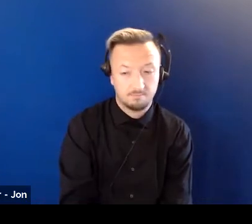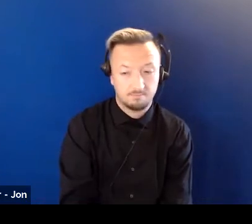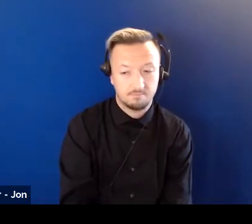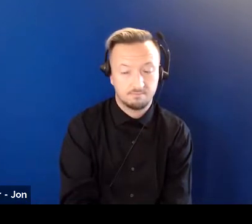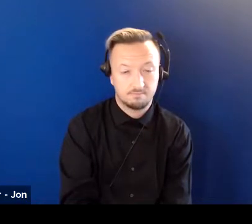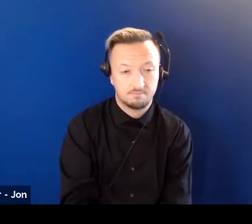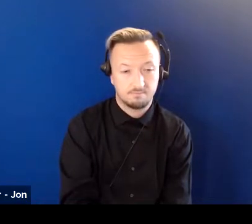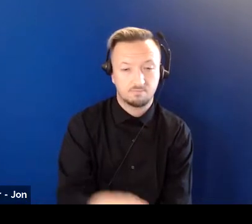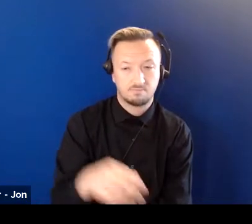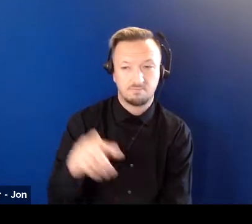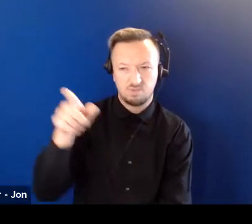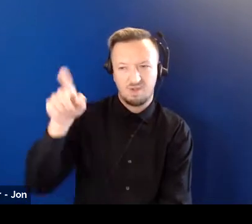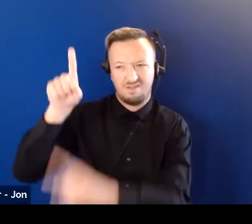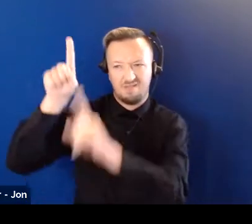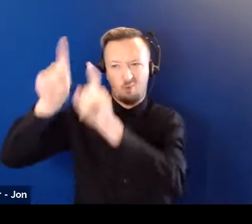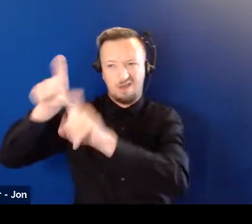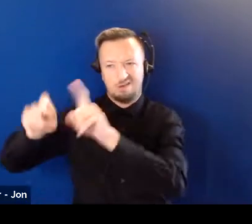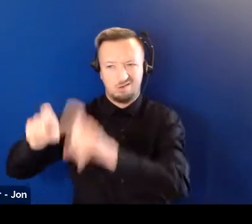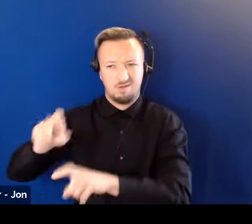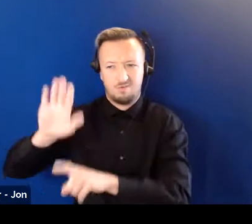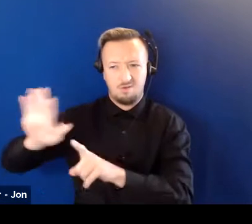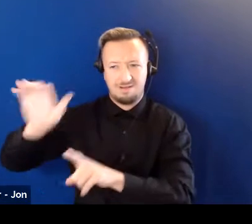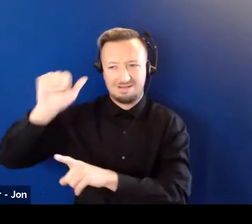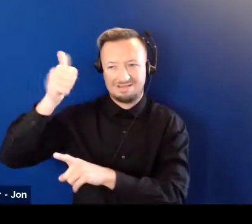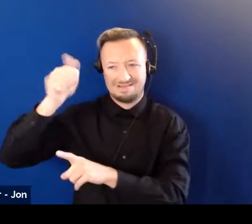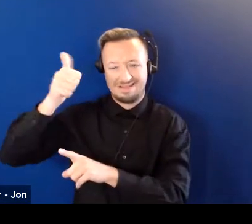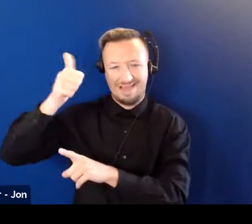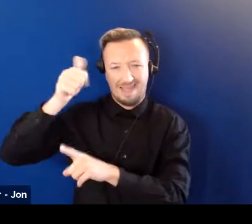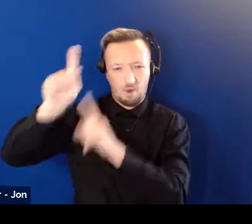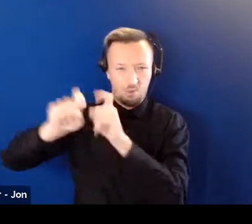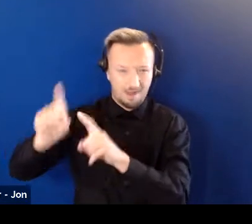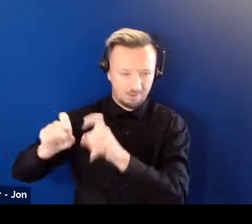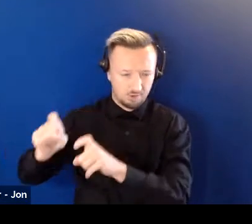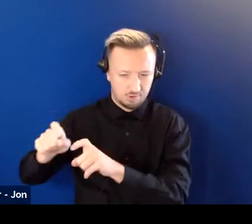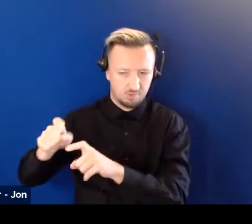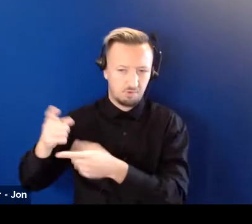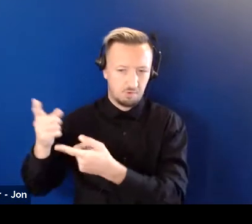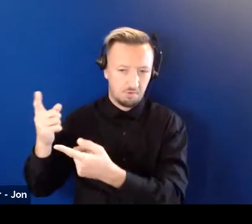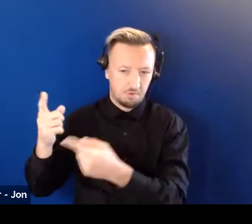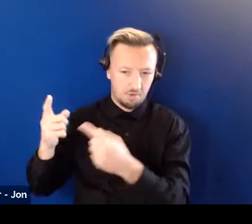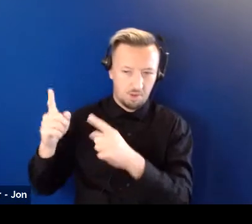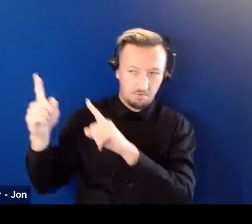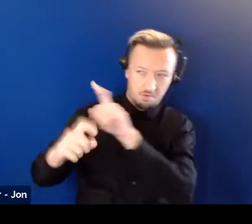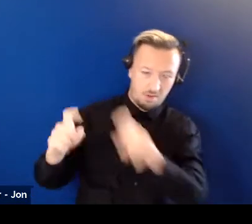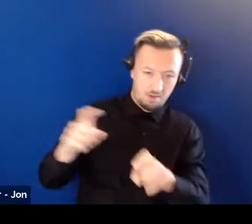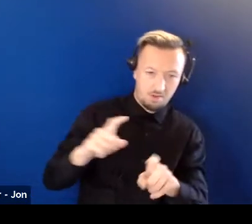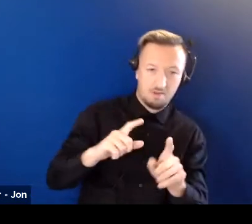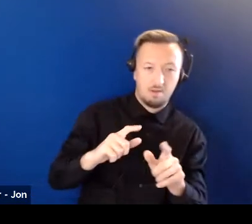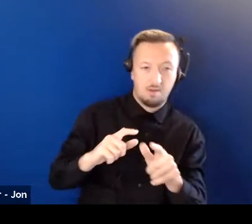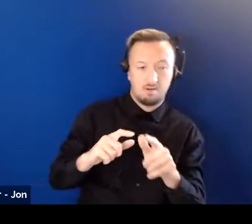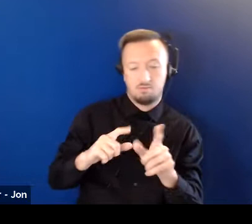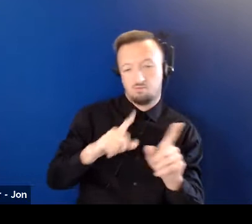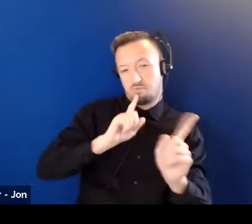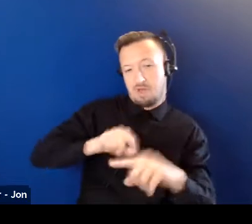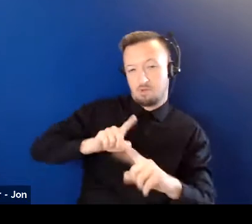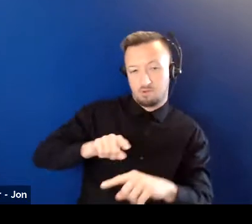box, we got about 10 different questions at least that we want to take our time to respond to. I'm going to ask the panelists if they can